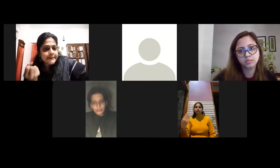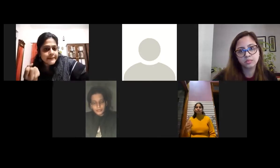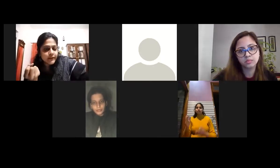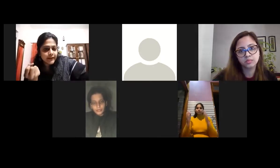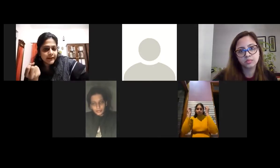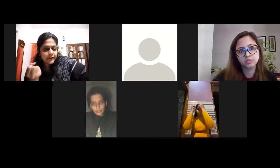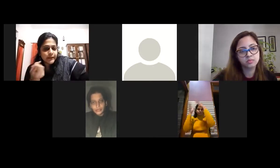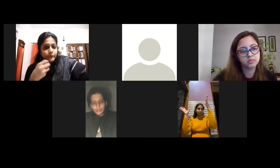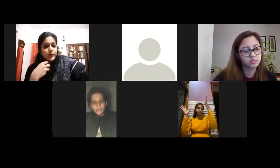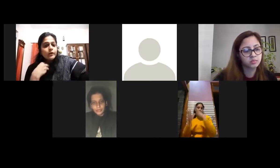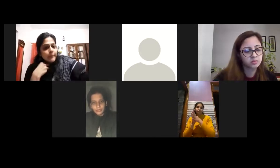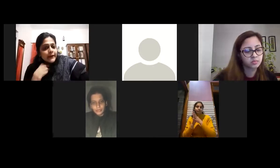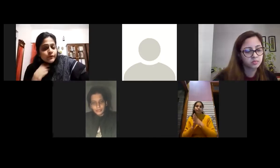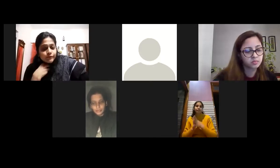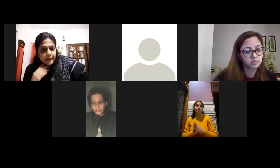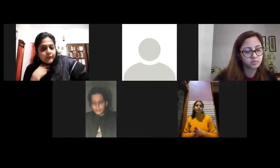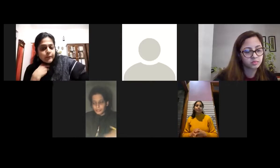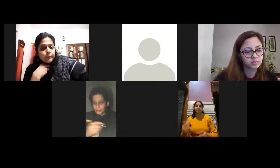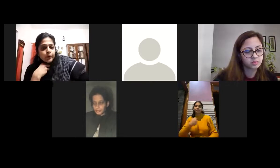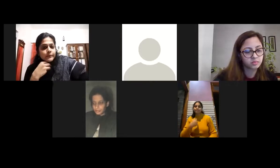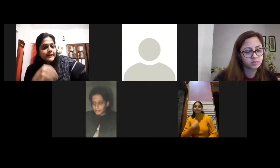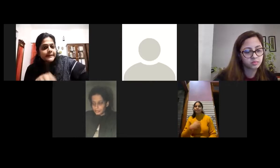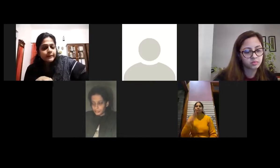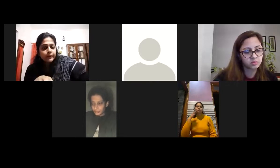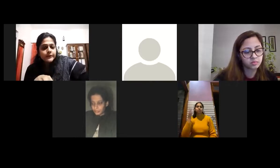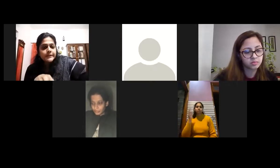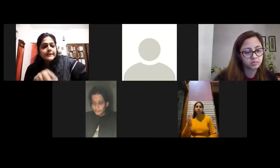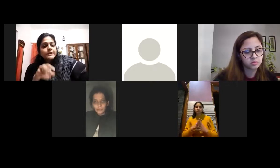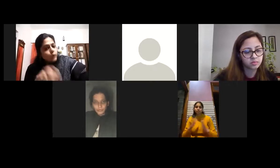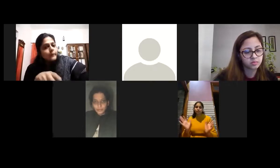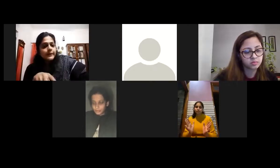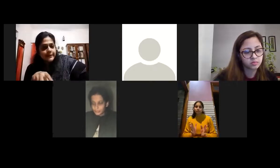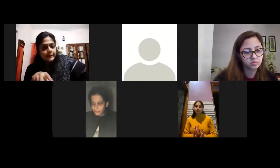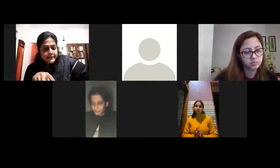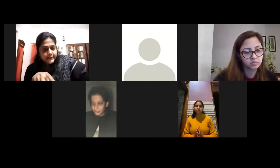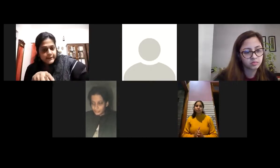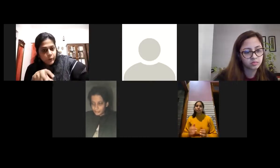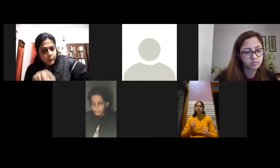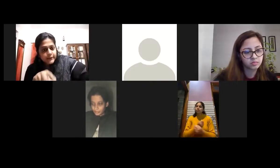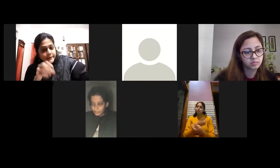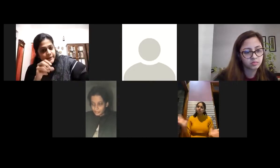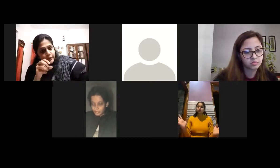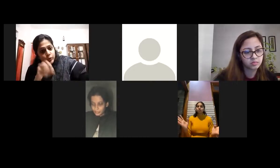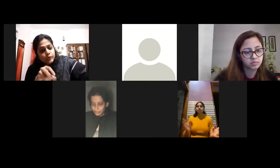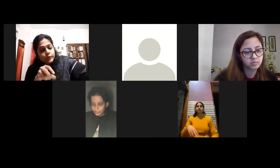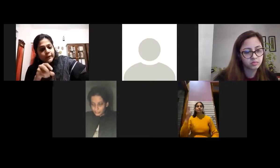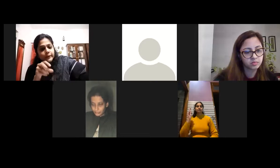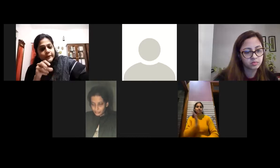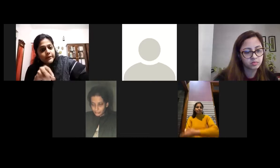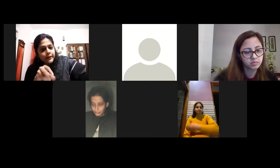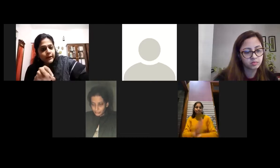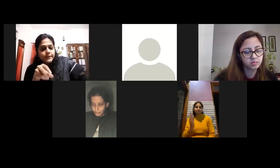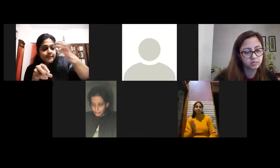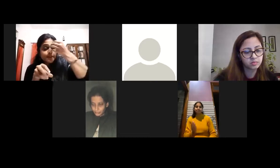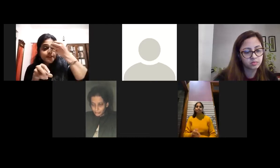particular sense of the Enlightenment. And for me, that was very, very important precisely because so many disabled studies scholars, especially those working with